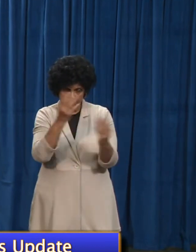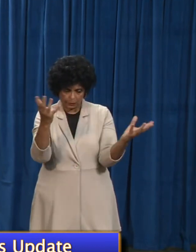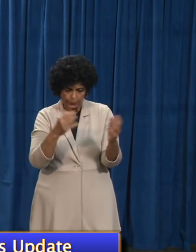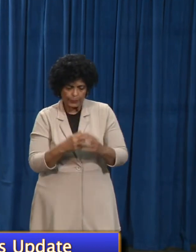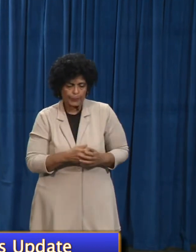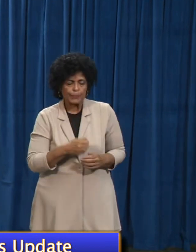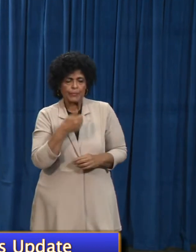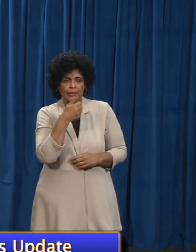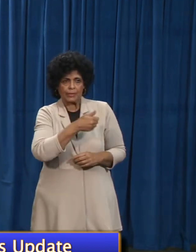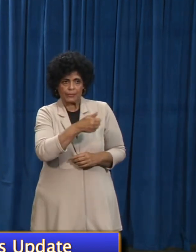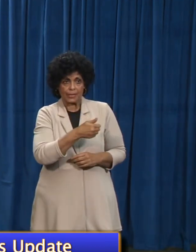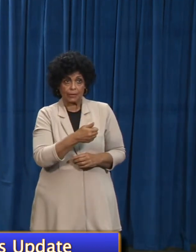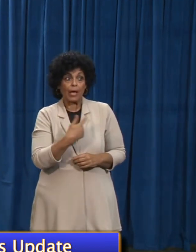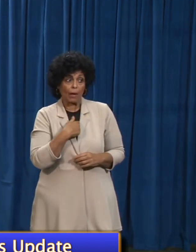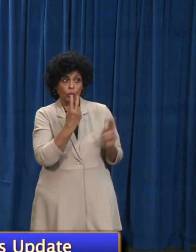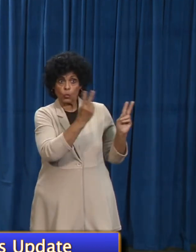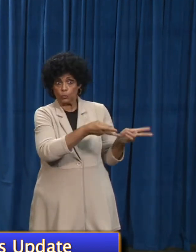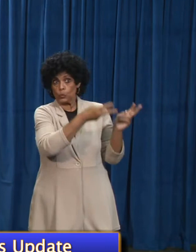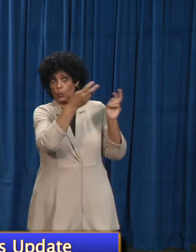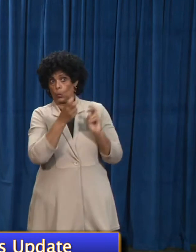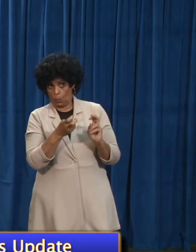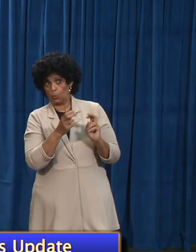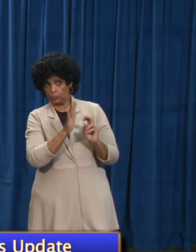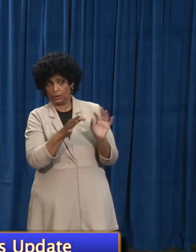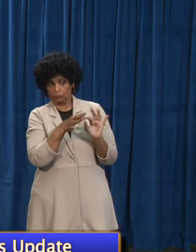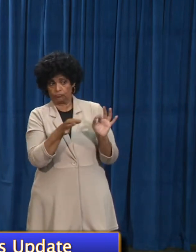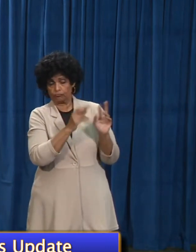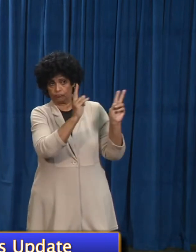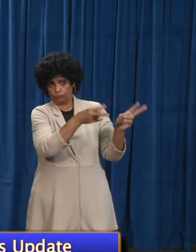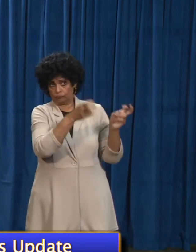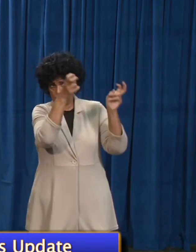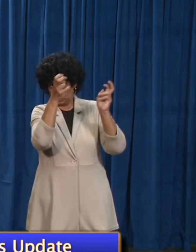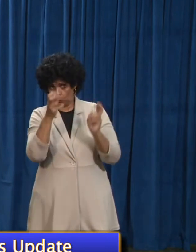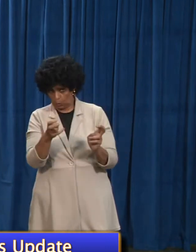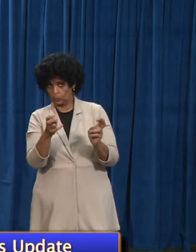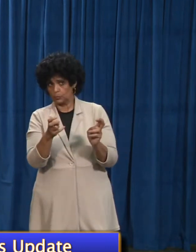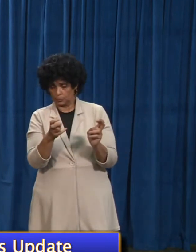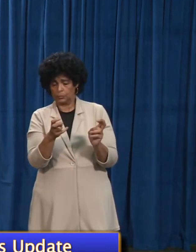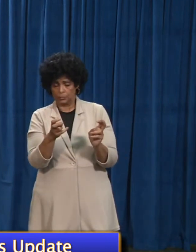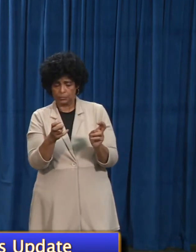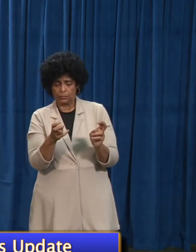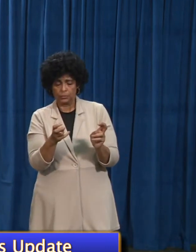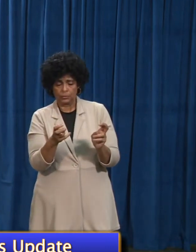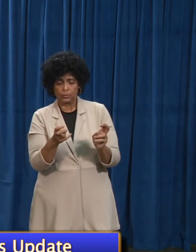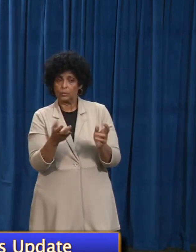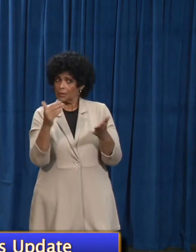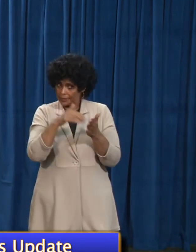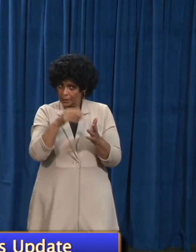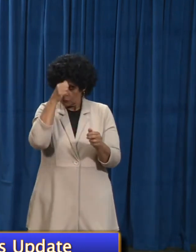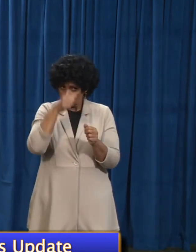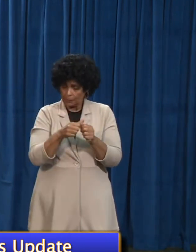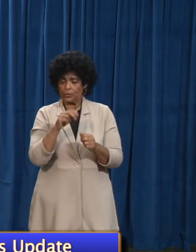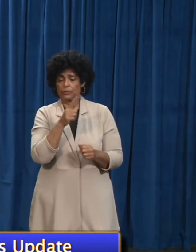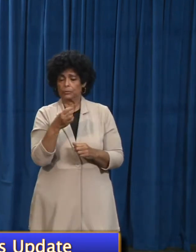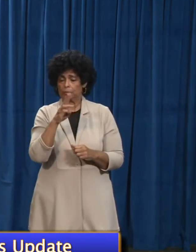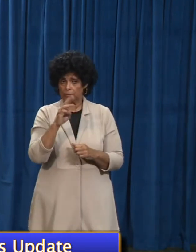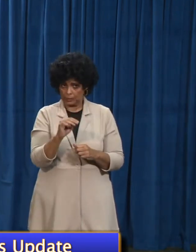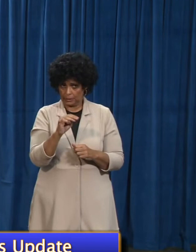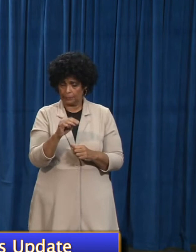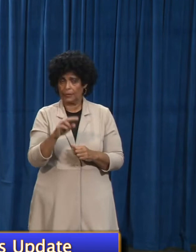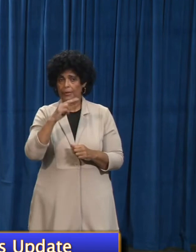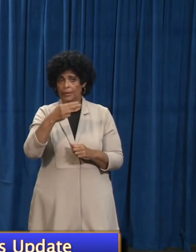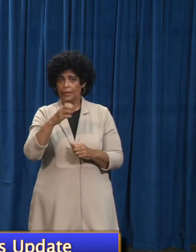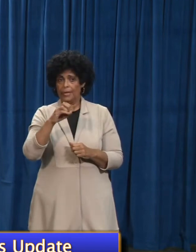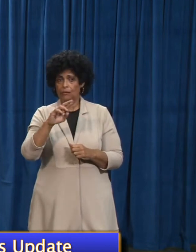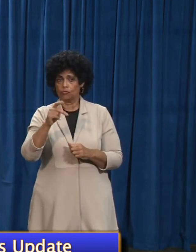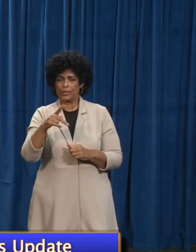he released, and I'm going to quote what he says in this statement. Again, this is Dr. Tim Hendricks, who is the Senior